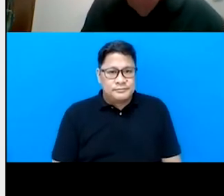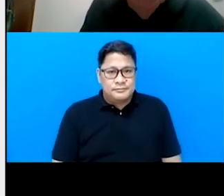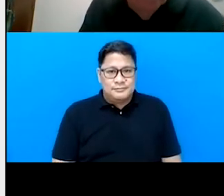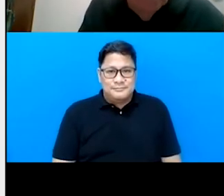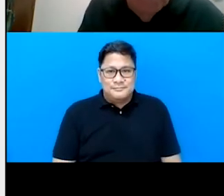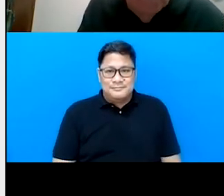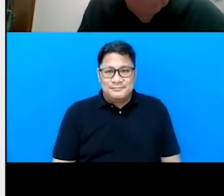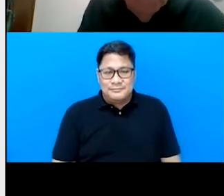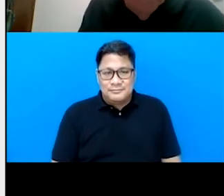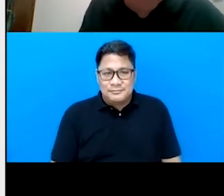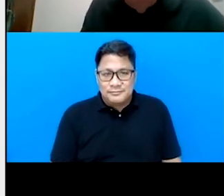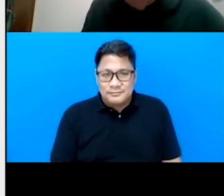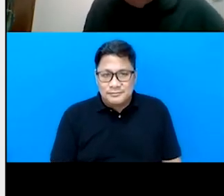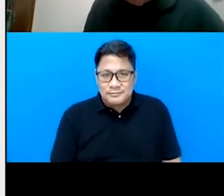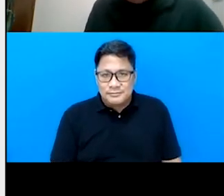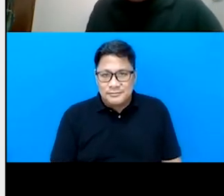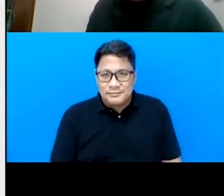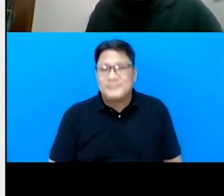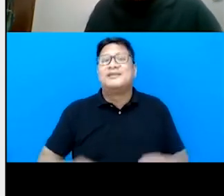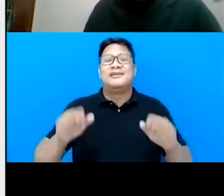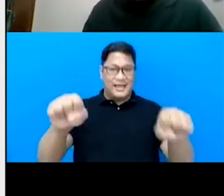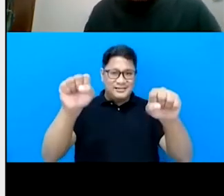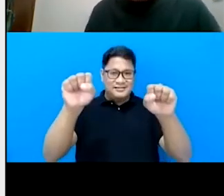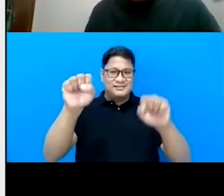Yay, we're done. Yep.